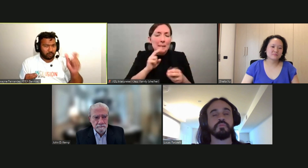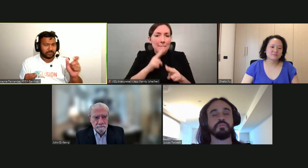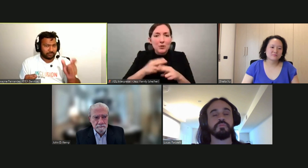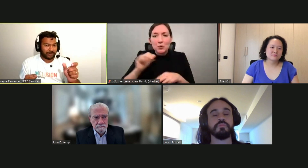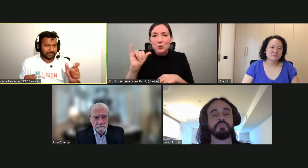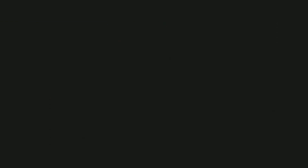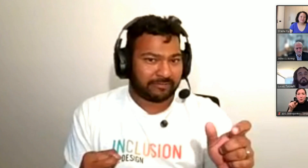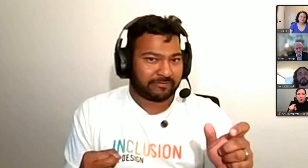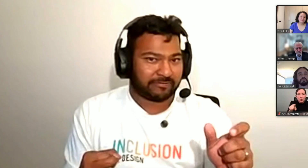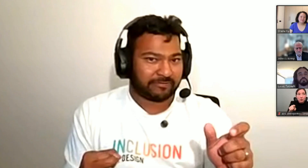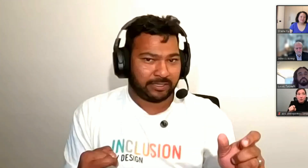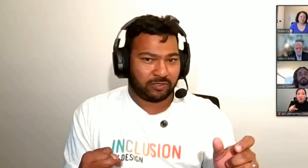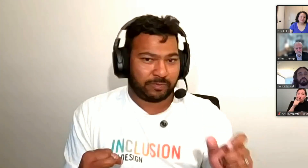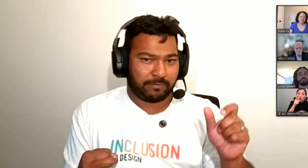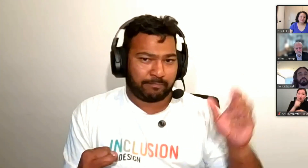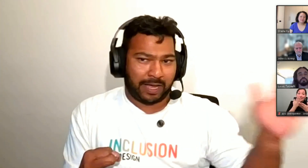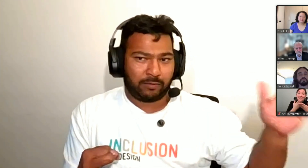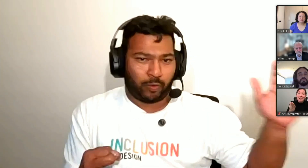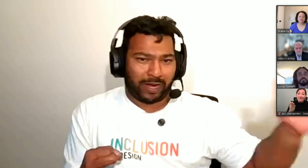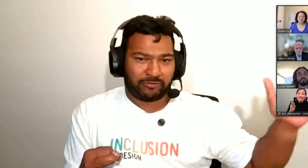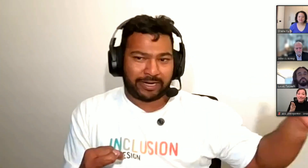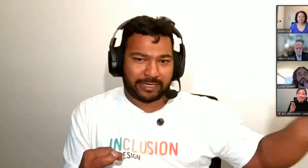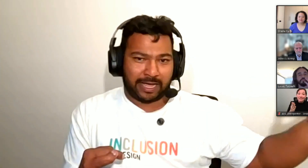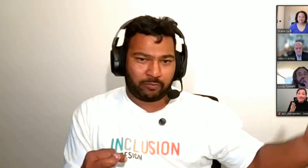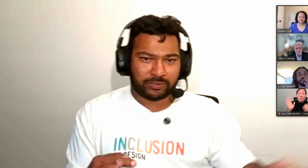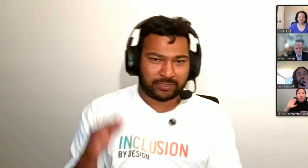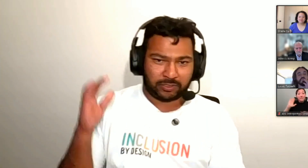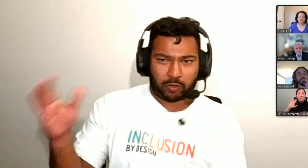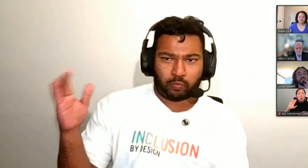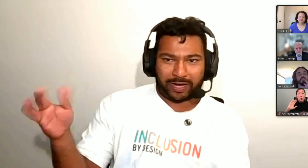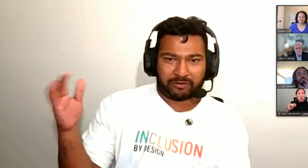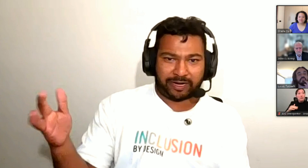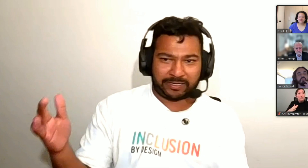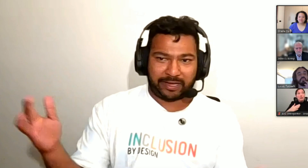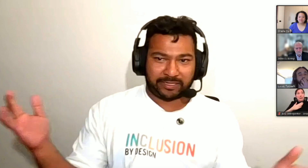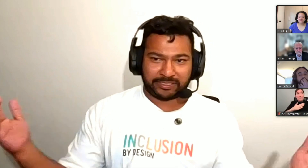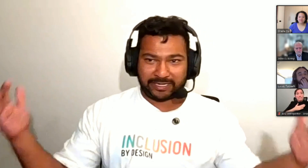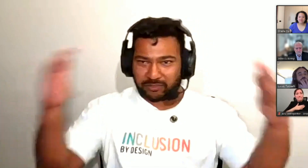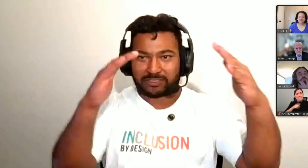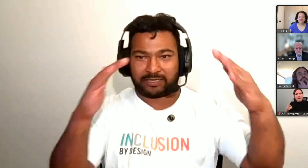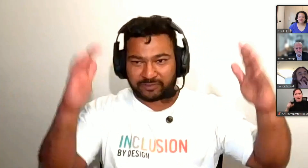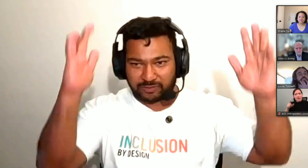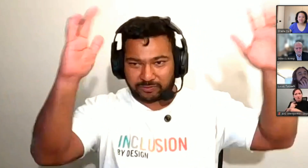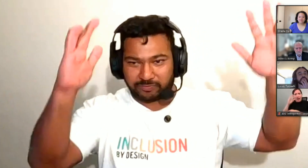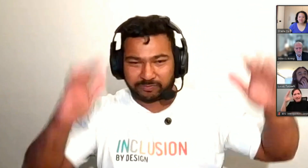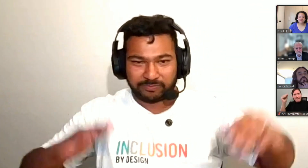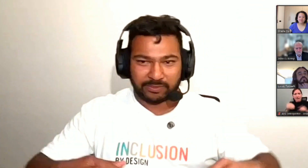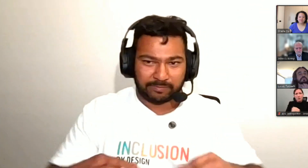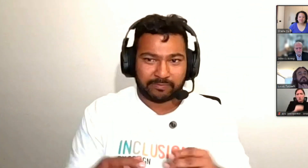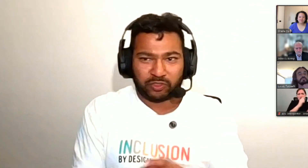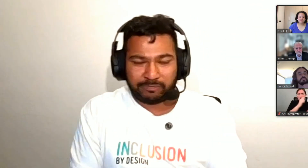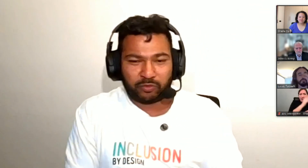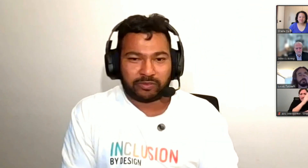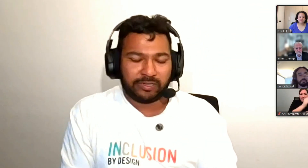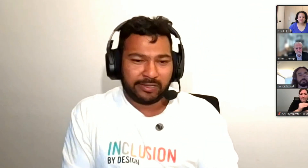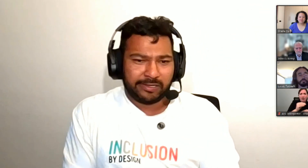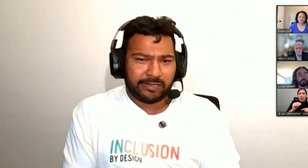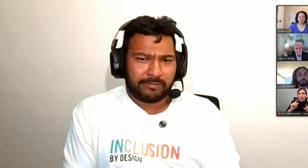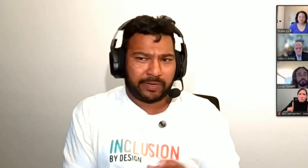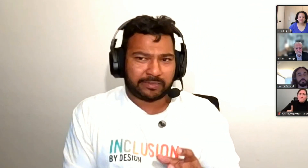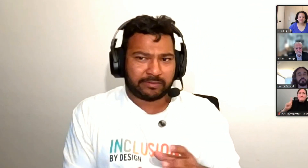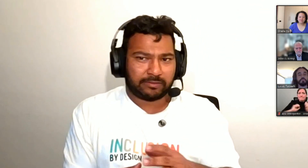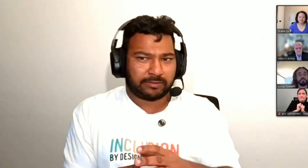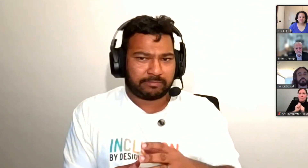There was the right stuff, right? It used to be my white right guy versus your white right guy to get yourself to the, to the moon.